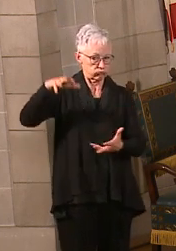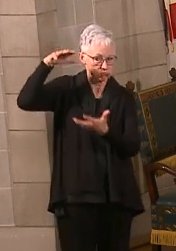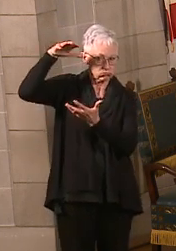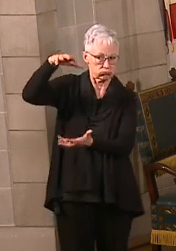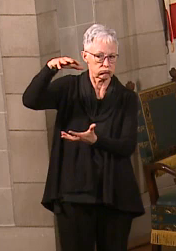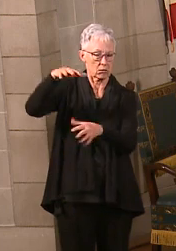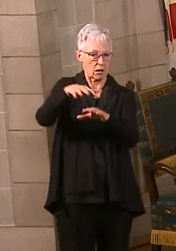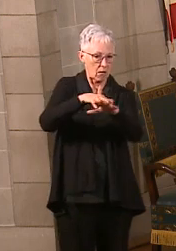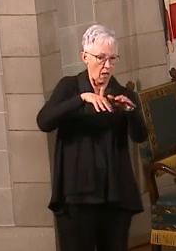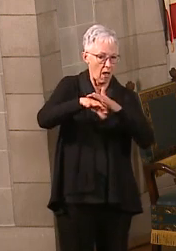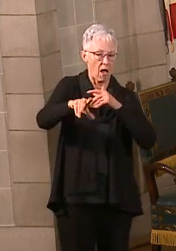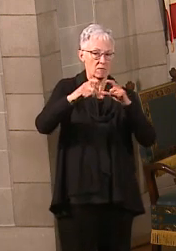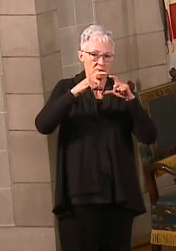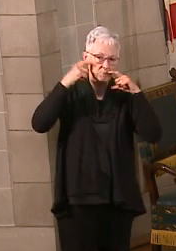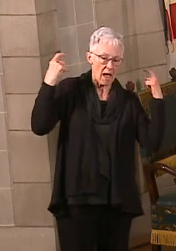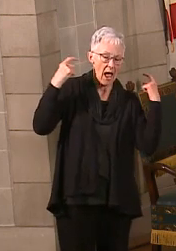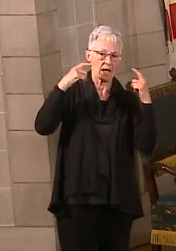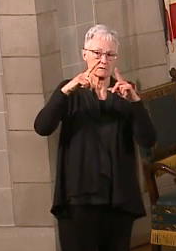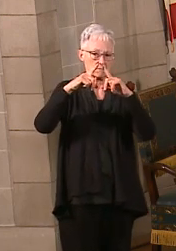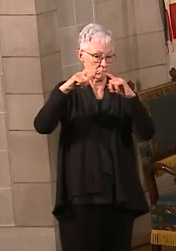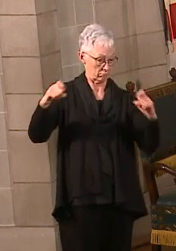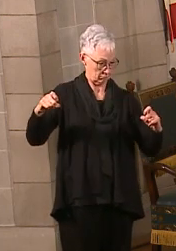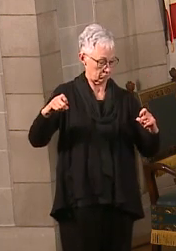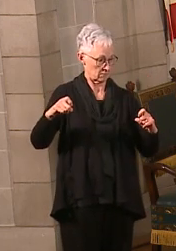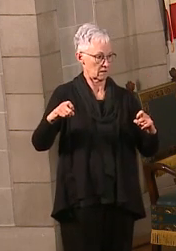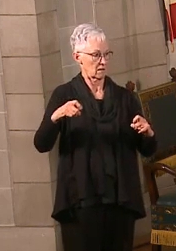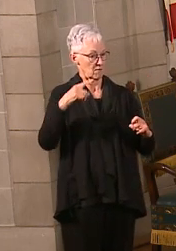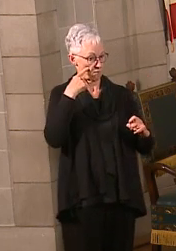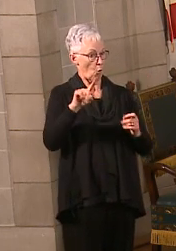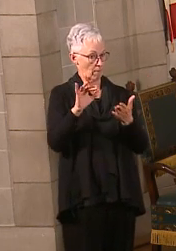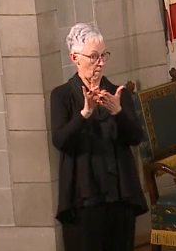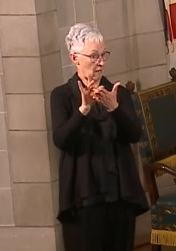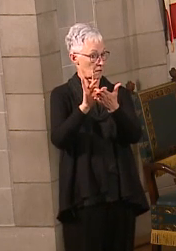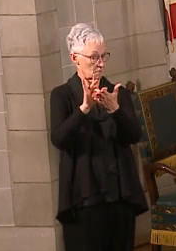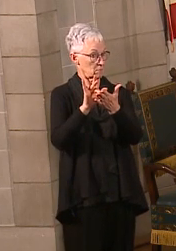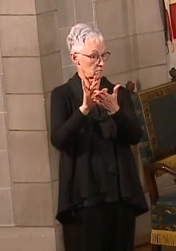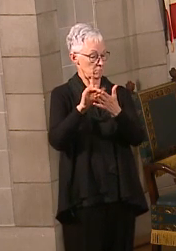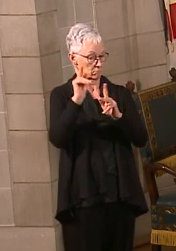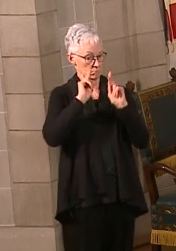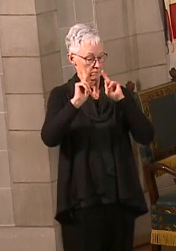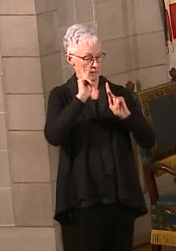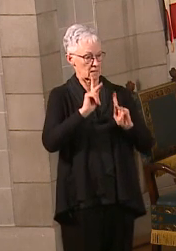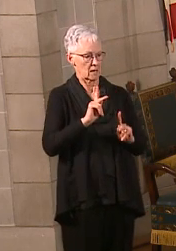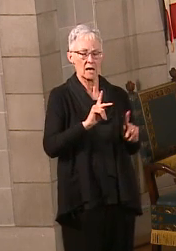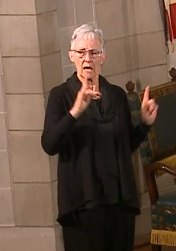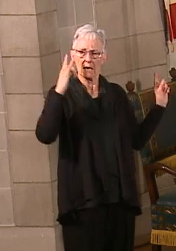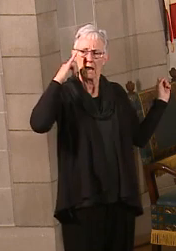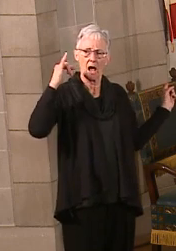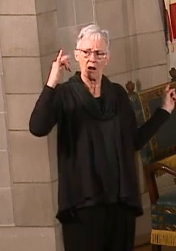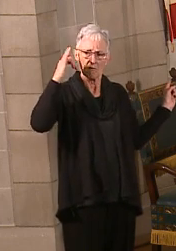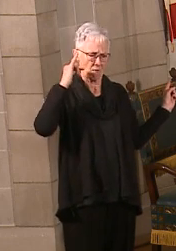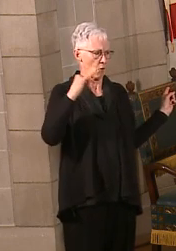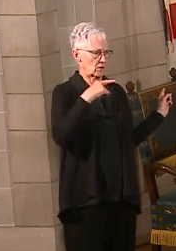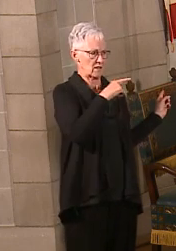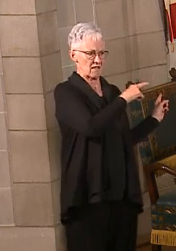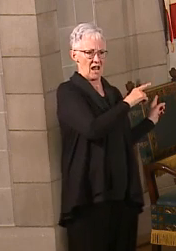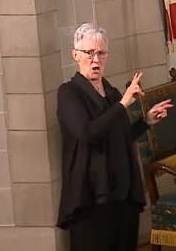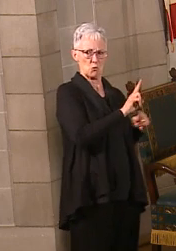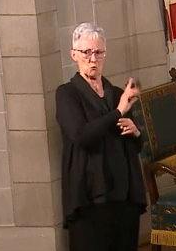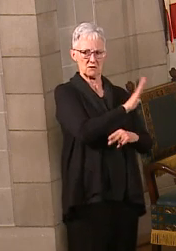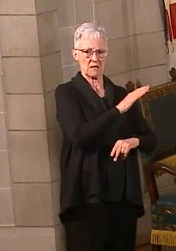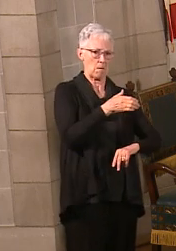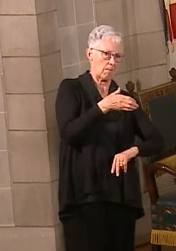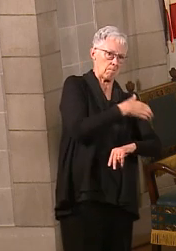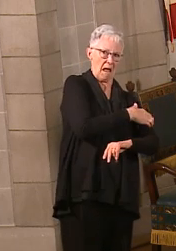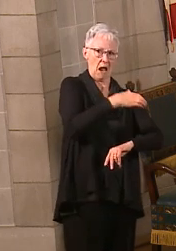they need. California is using their market leverage to buy a lot of equipment and then distribute it to other states. Is Nebraska participating in any sort of consortium to increase its